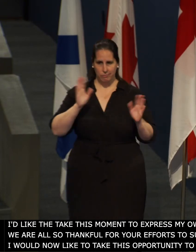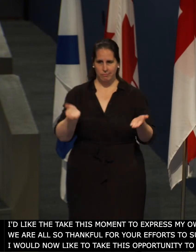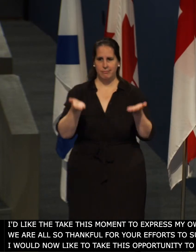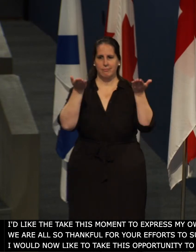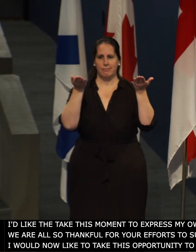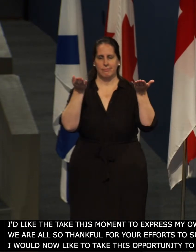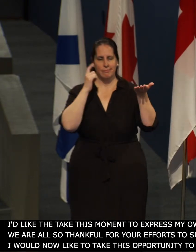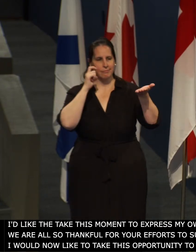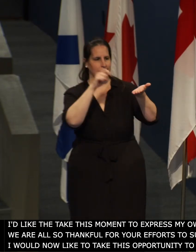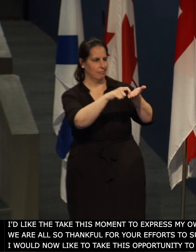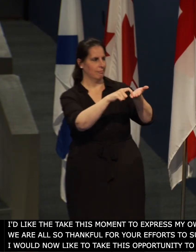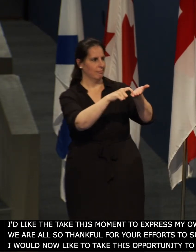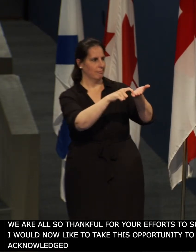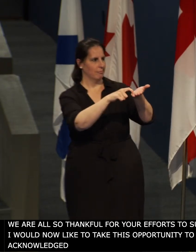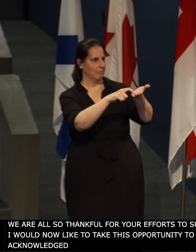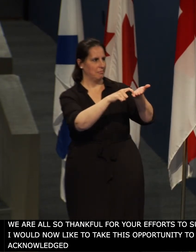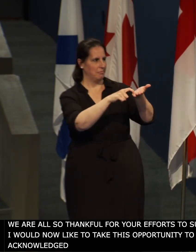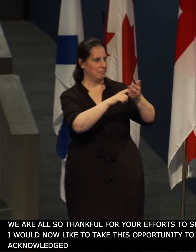acknowledged.